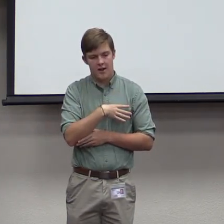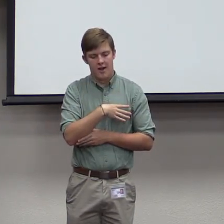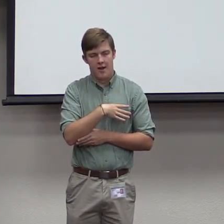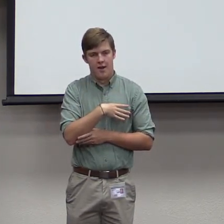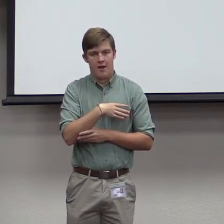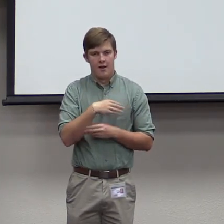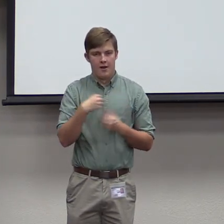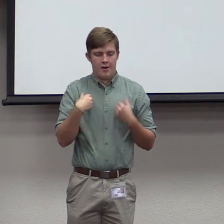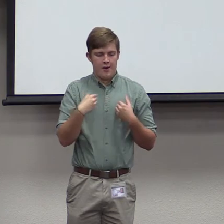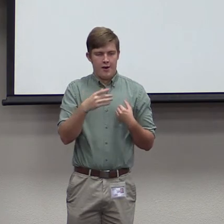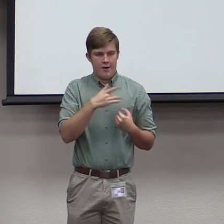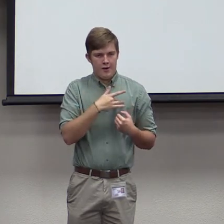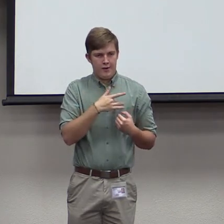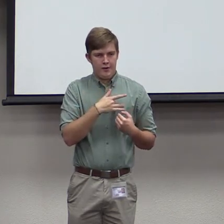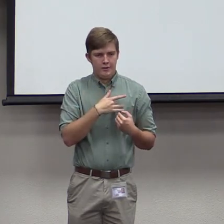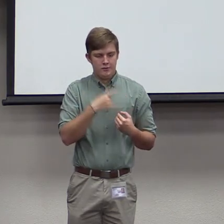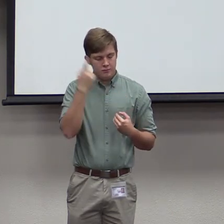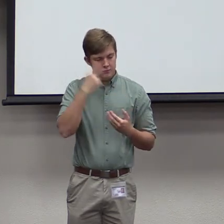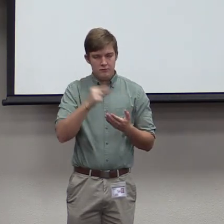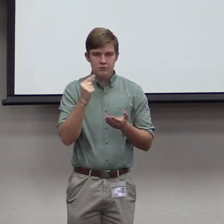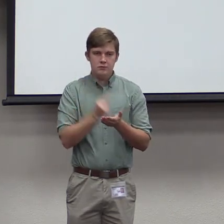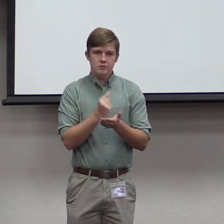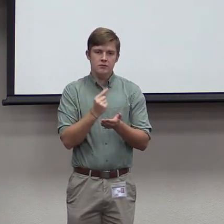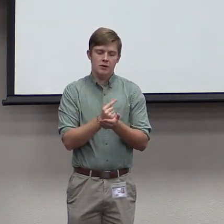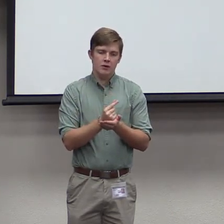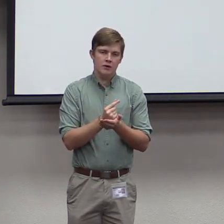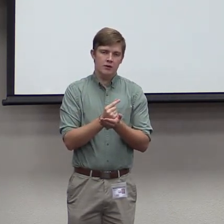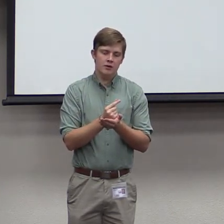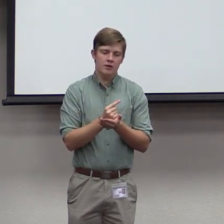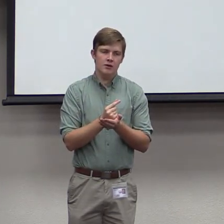that had a heart for the gospel.